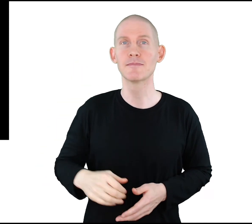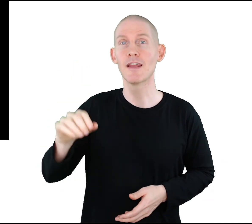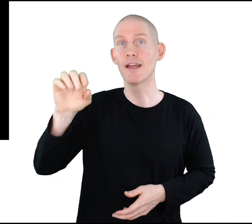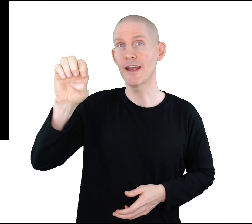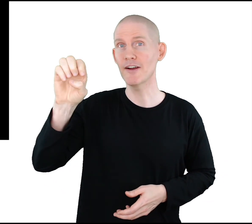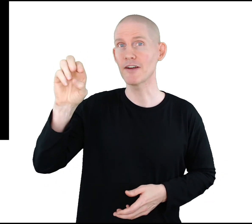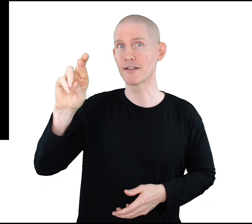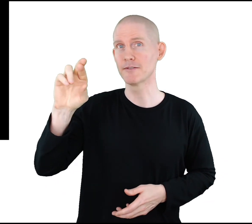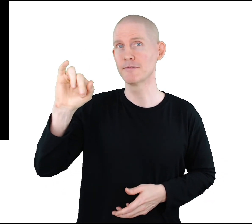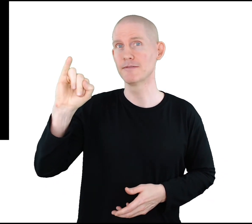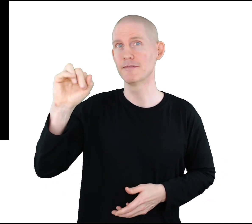Eric.